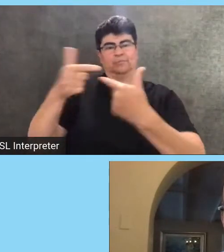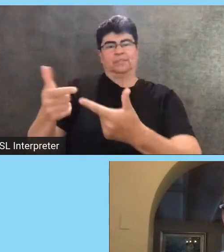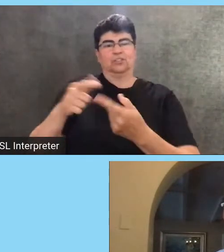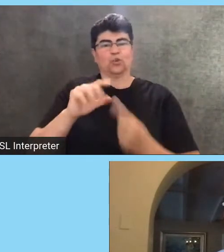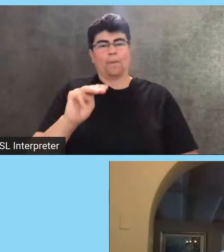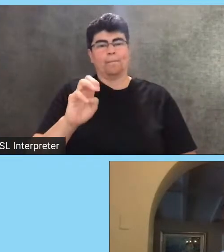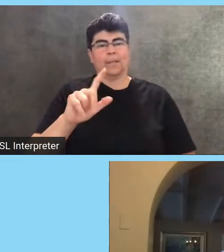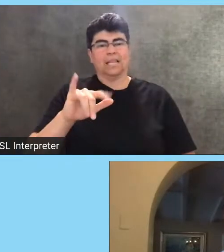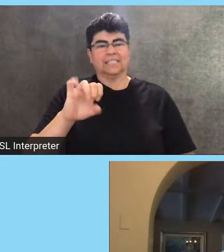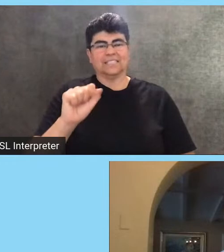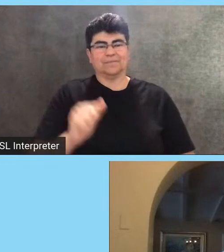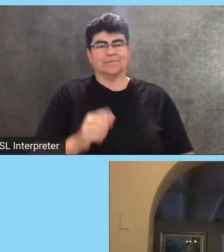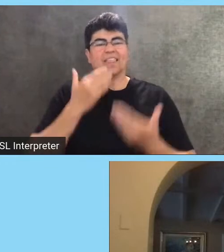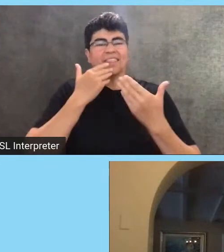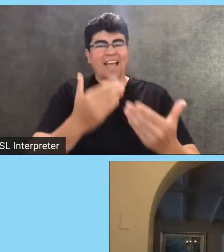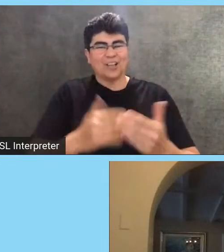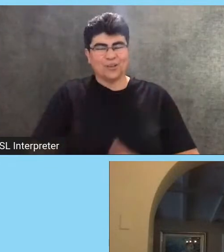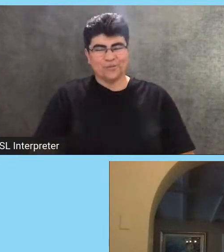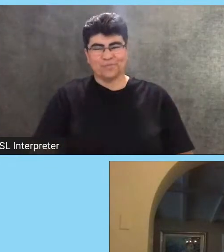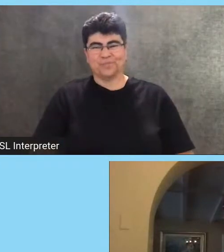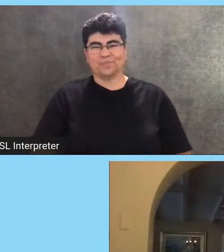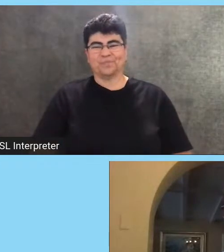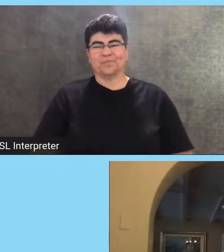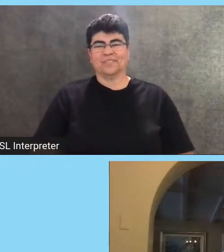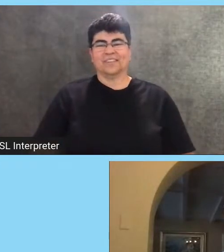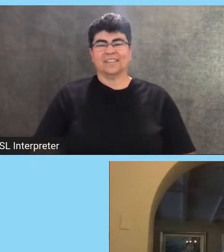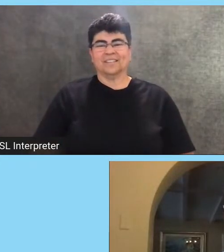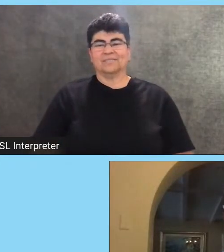Melissa. Thank you.